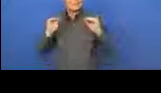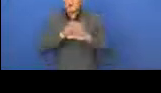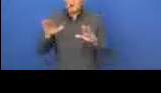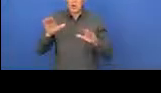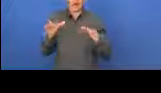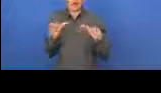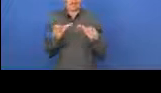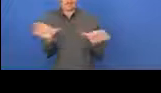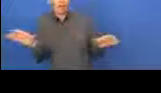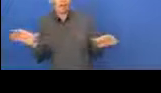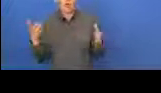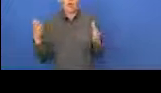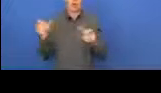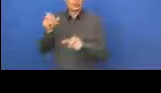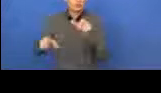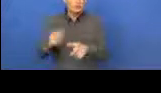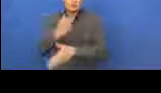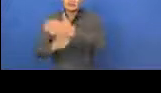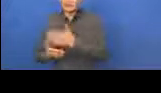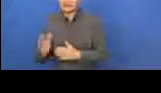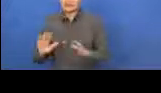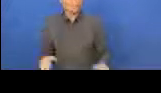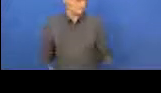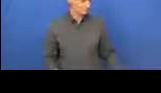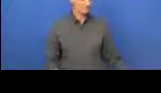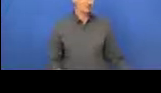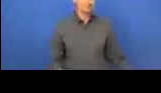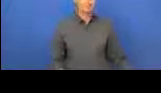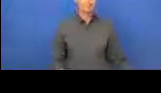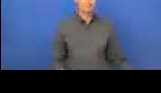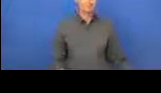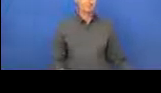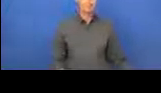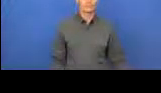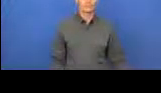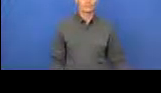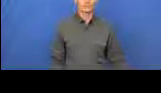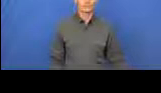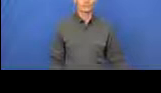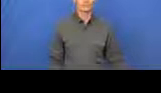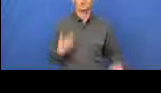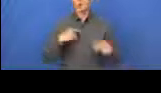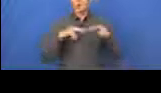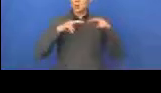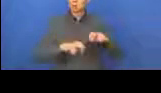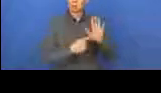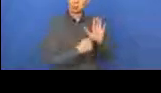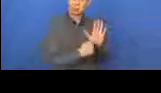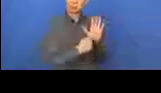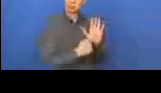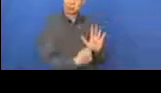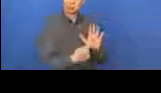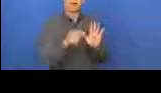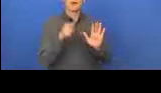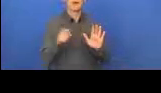also found that children and young people with disabilities are less likely than their non-disabled peers to disclose experiences of violence and